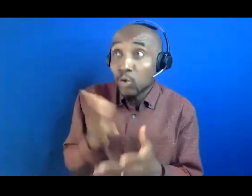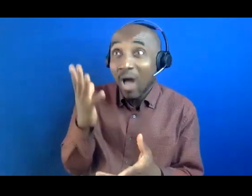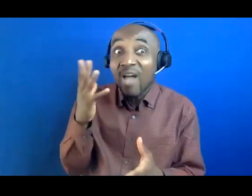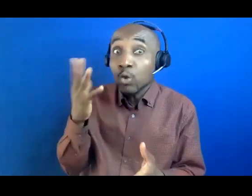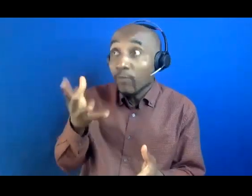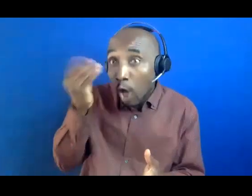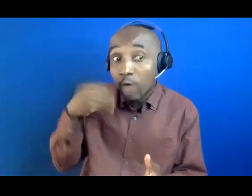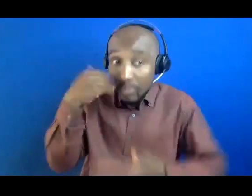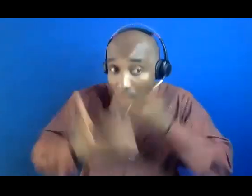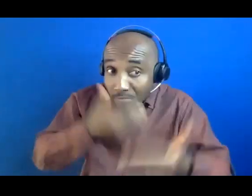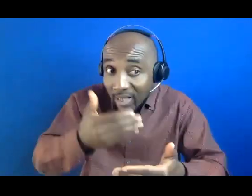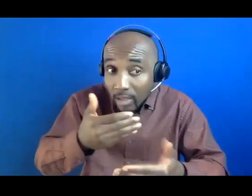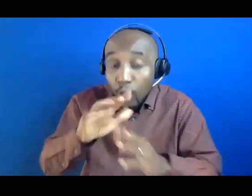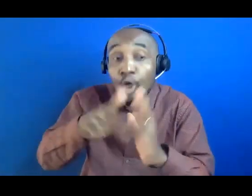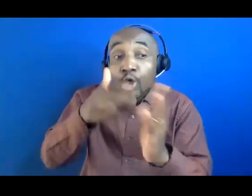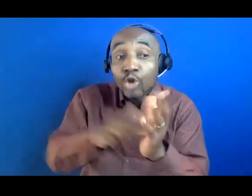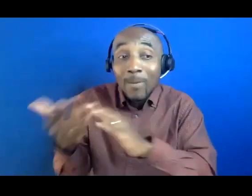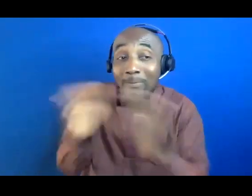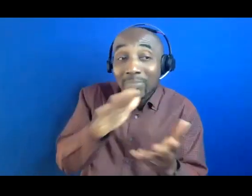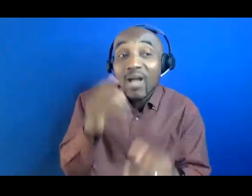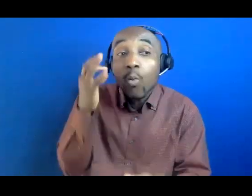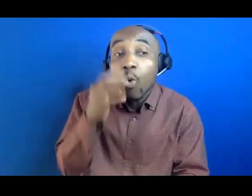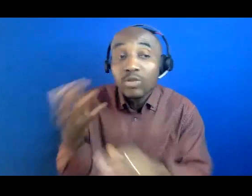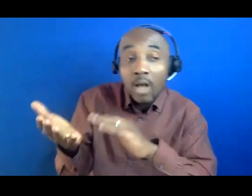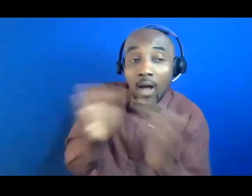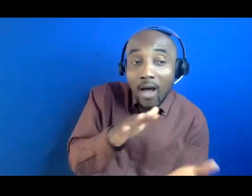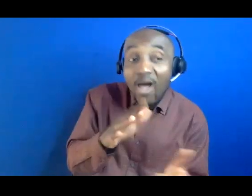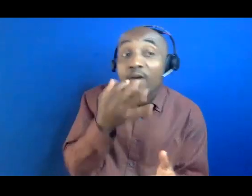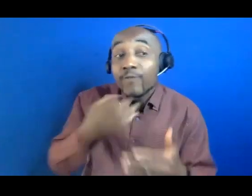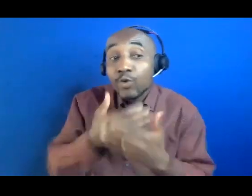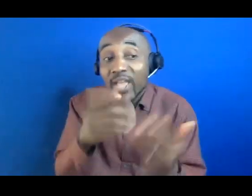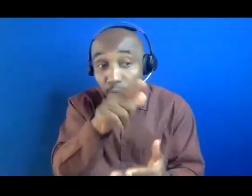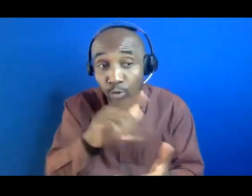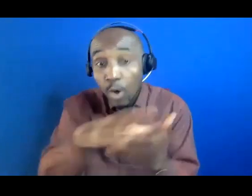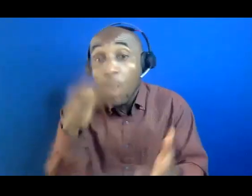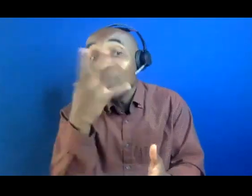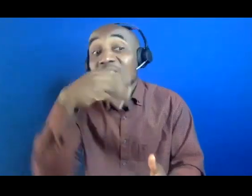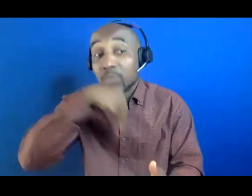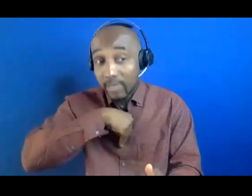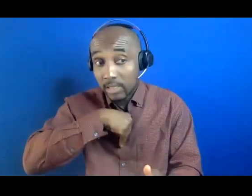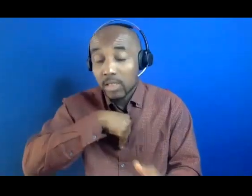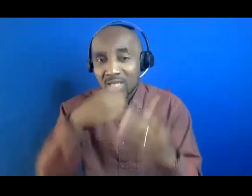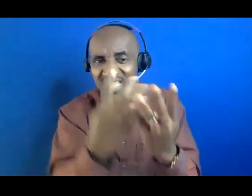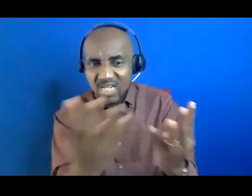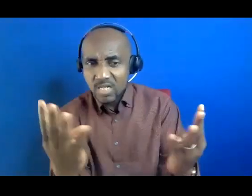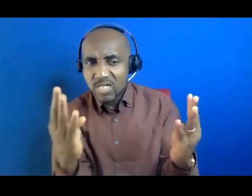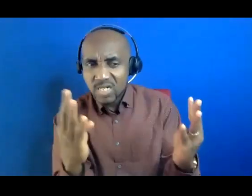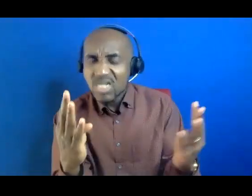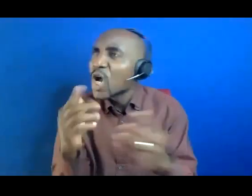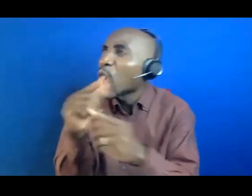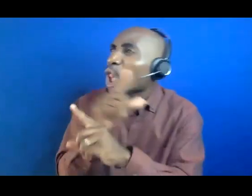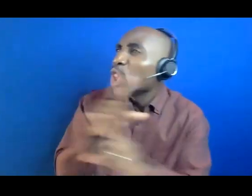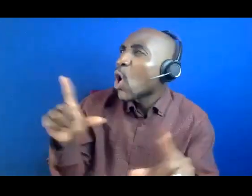John baptized with water, but in a few days you will be baptized with the Holy Spirit." Then they gathered round him and asked him,